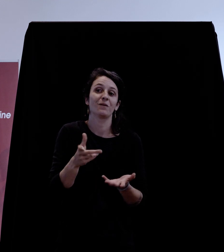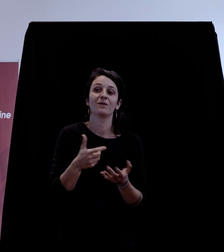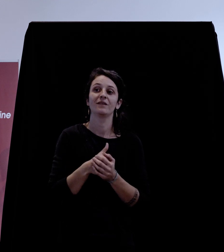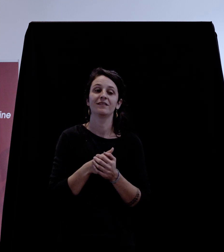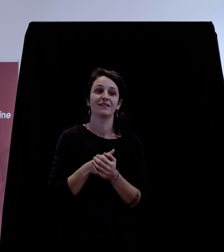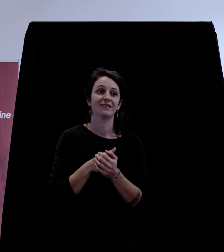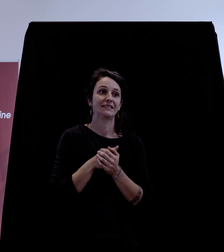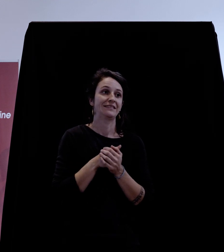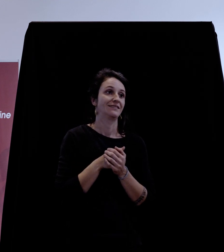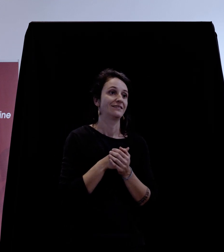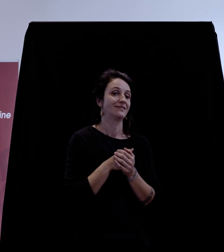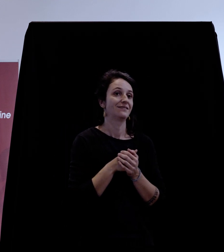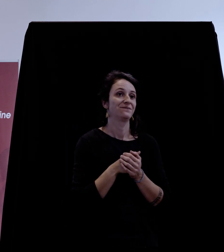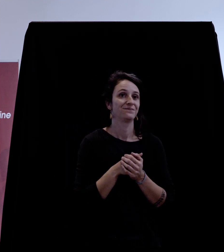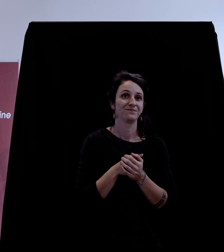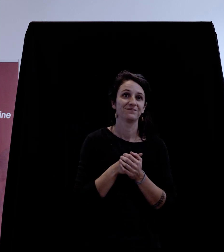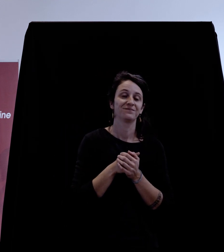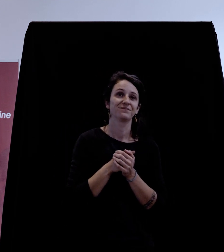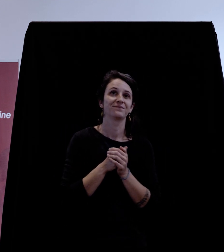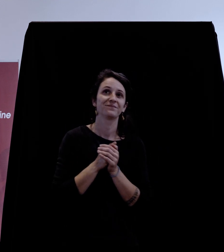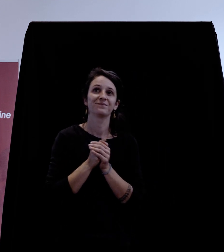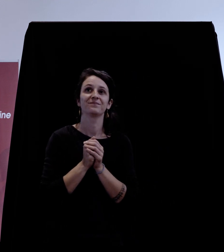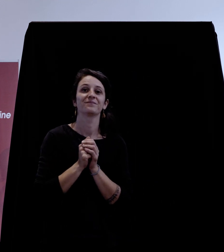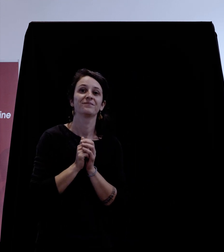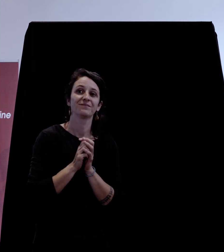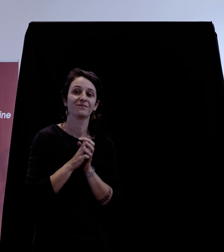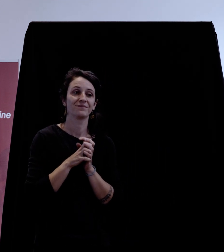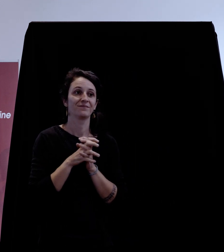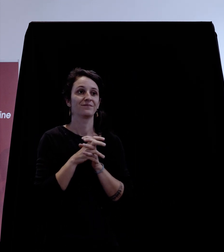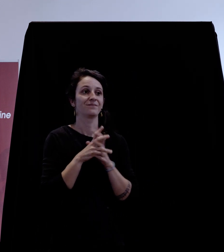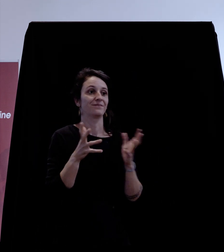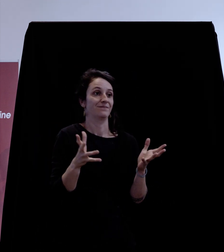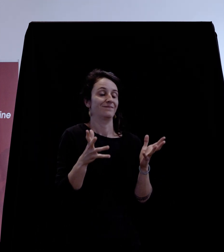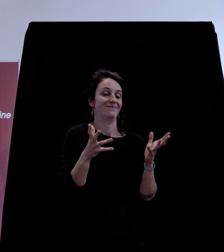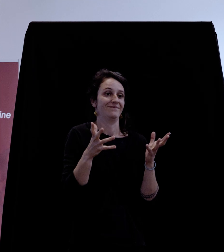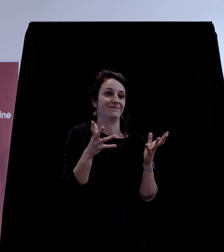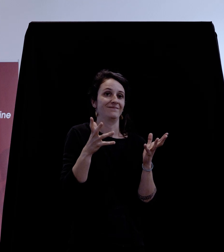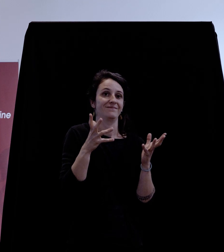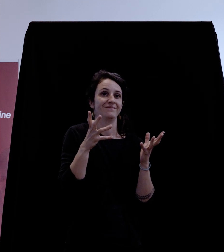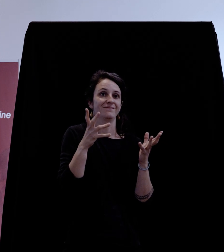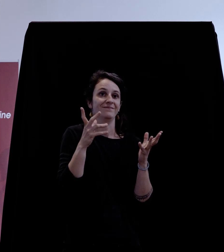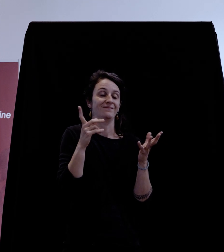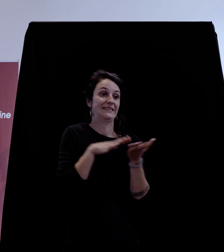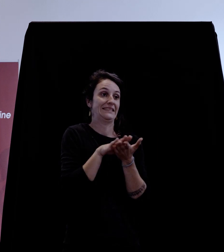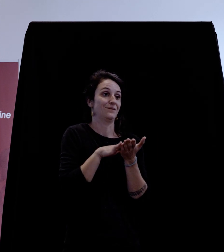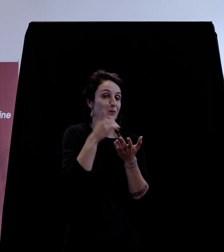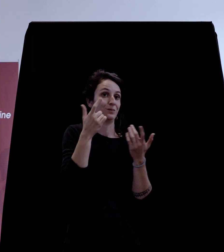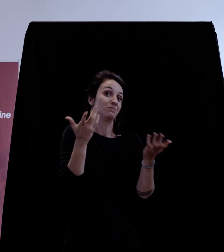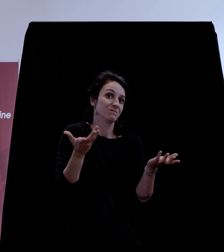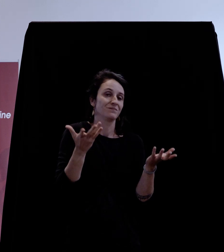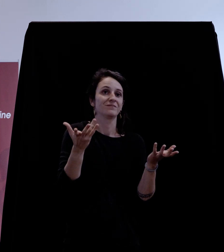fault. I know that, and but you all speak it really well, and well